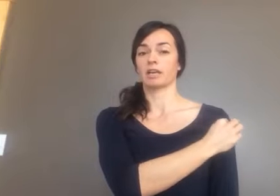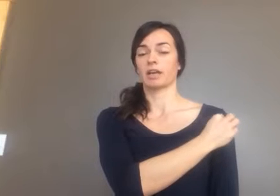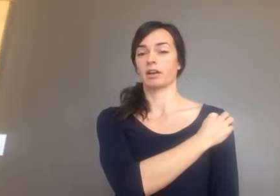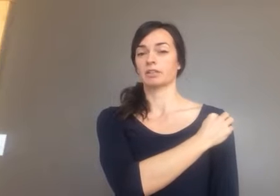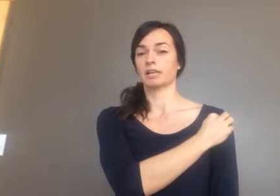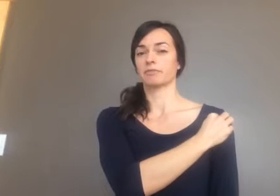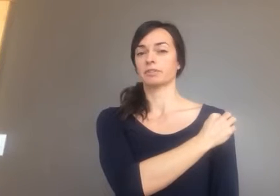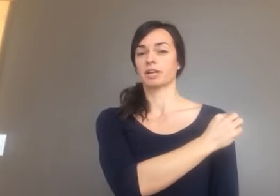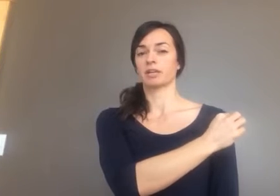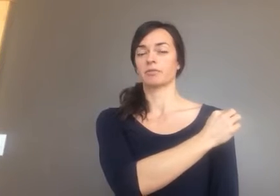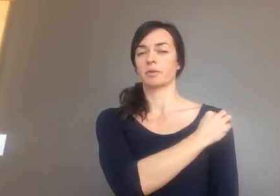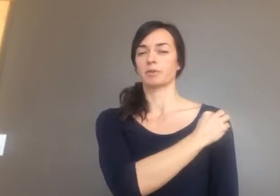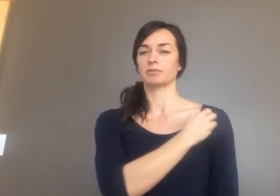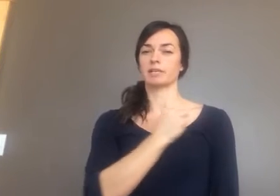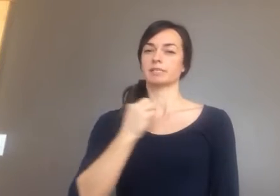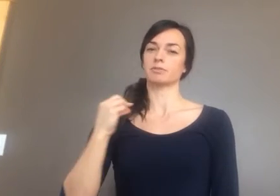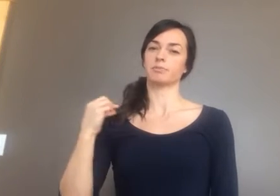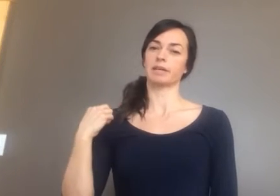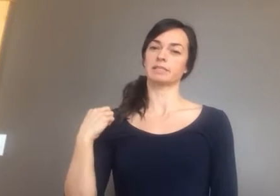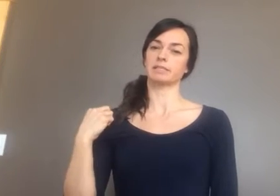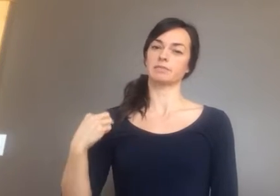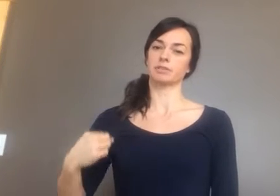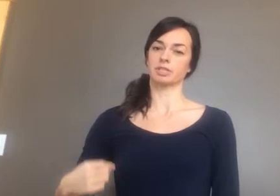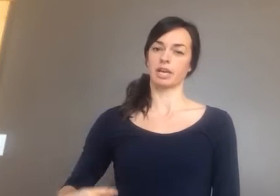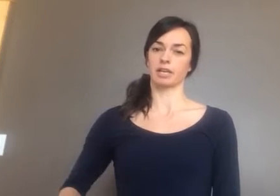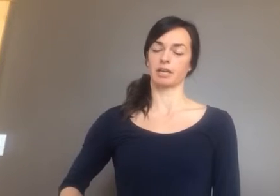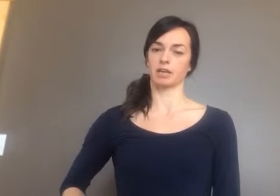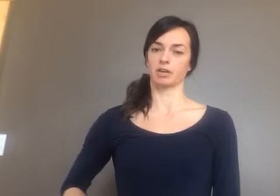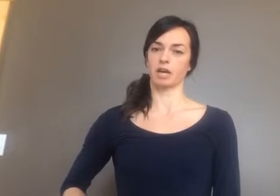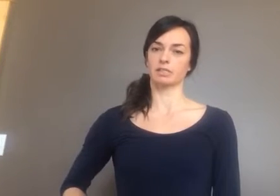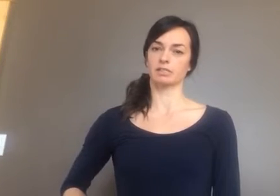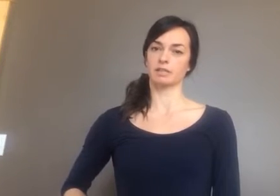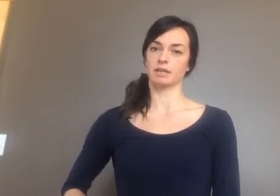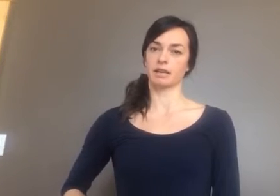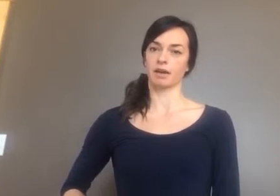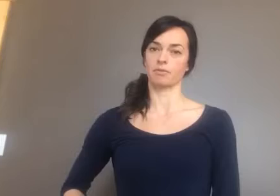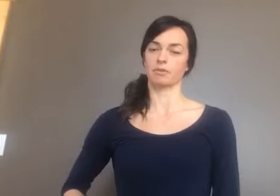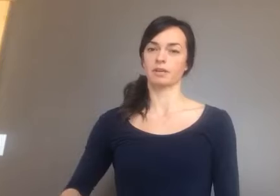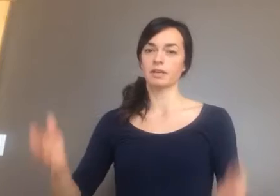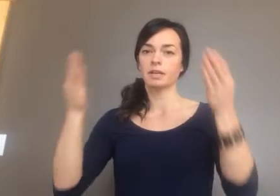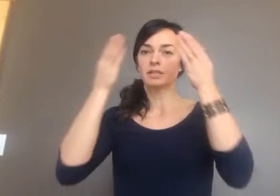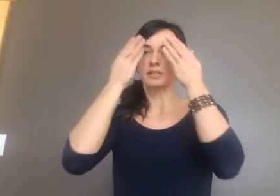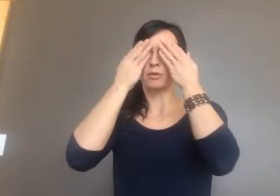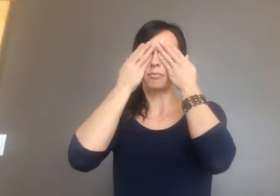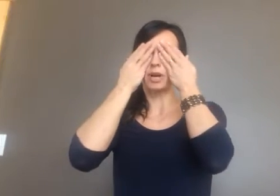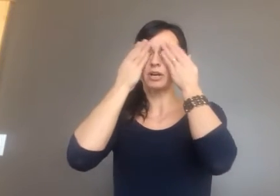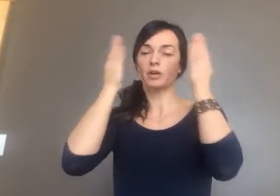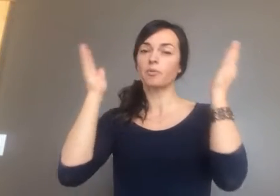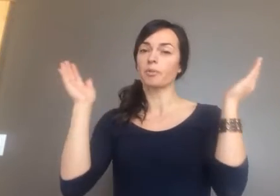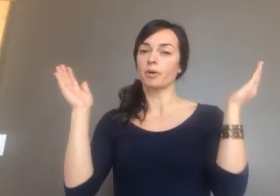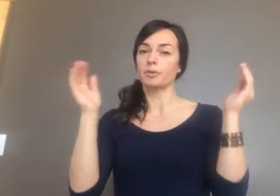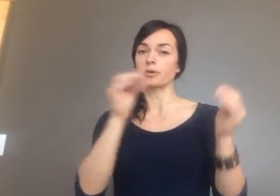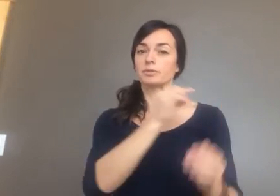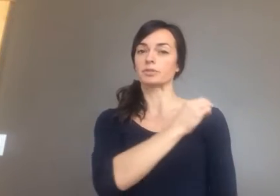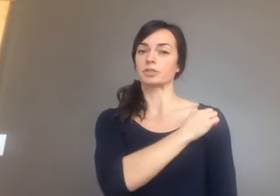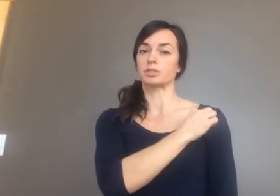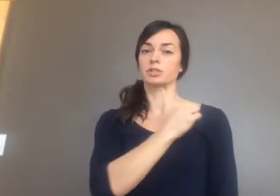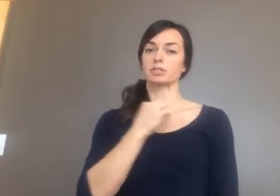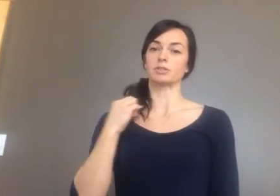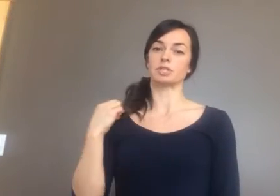And our sign for China, remember we traced those buttons for China, across and down. So Marco Polo's journey to